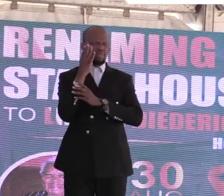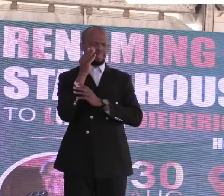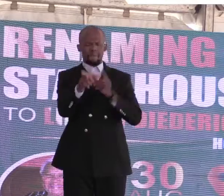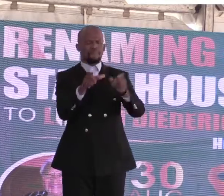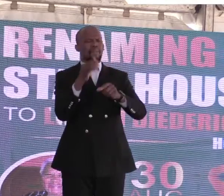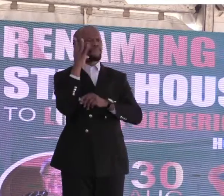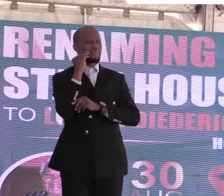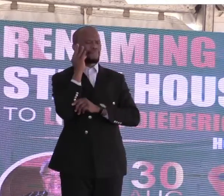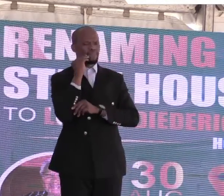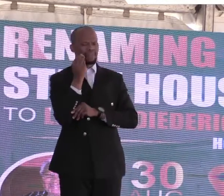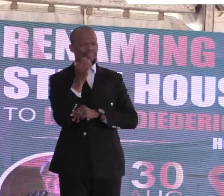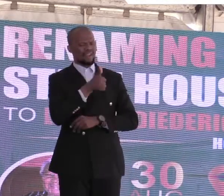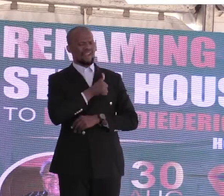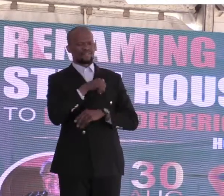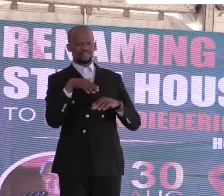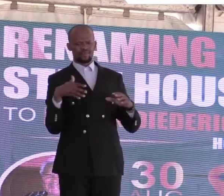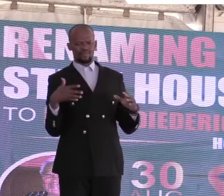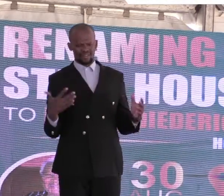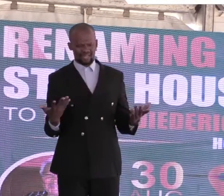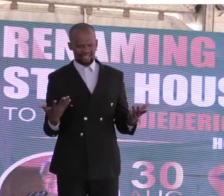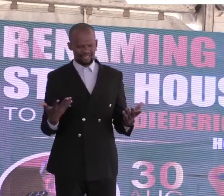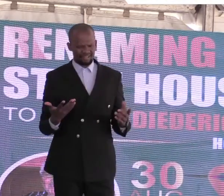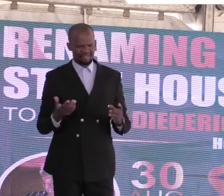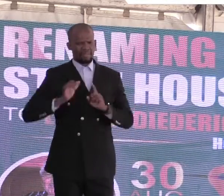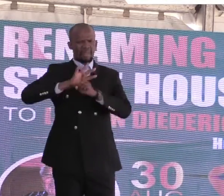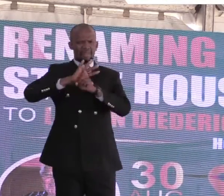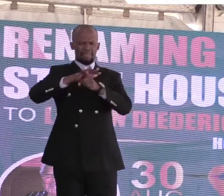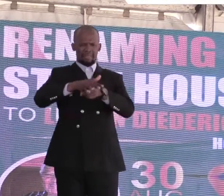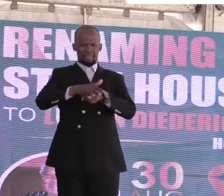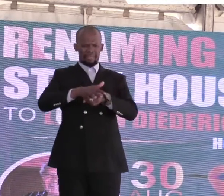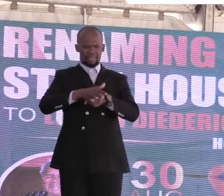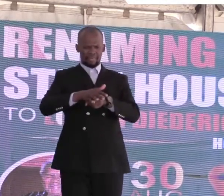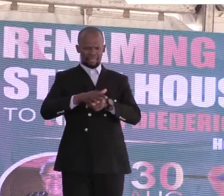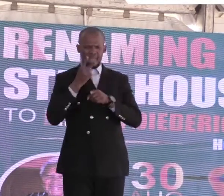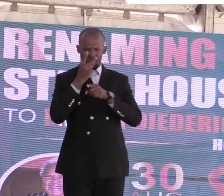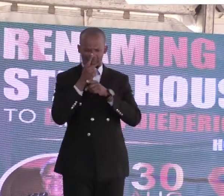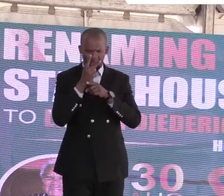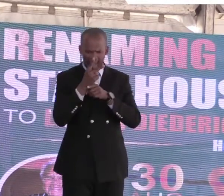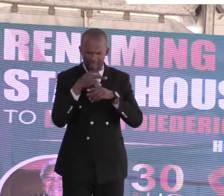but unfortunately, the apartheid regime saw nothing wrong with the child labor.